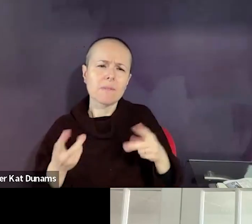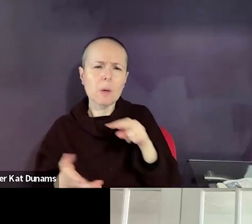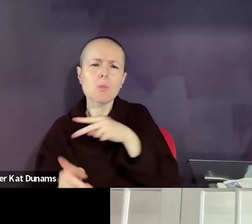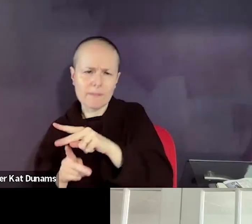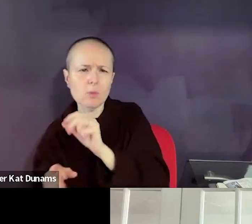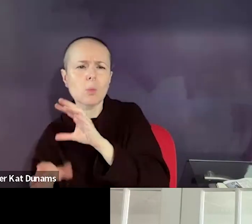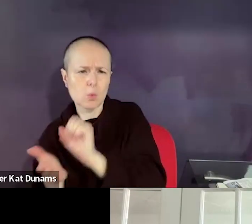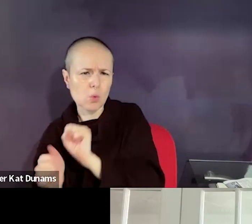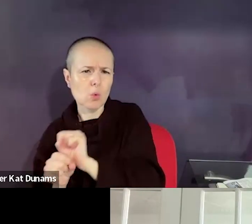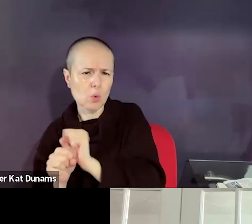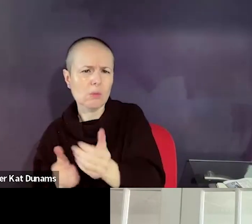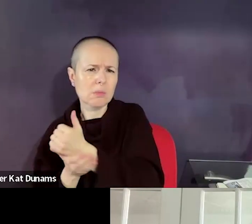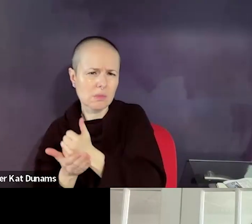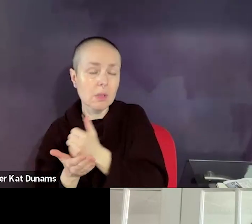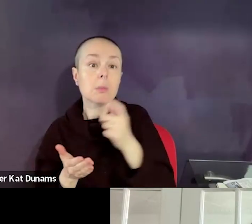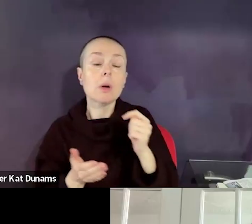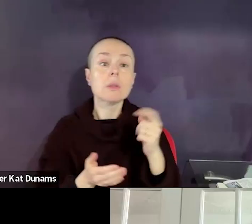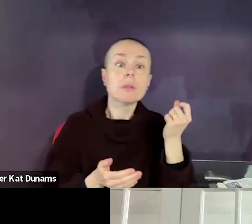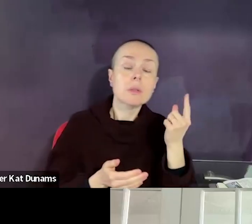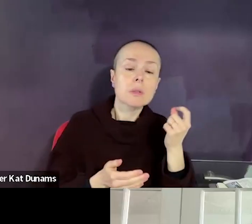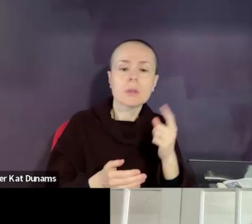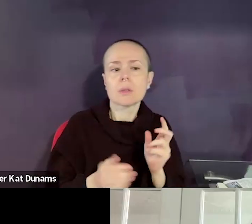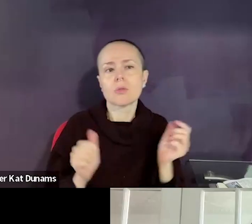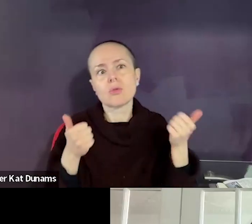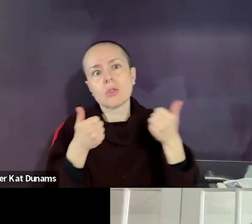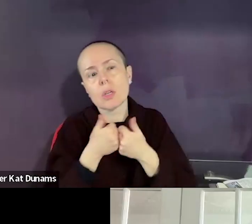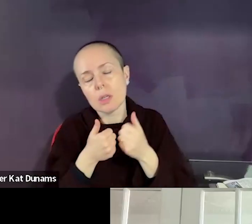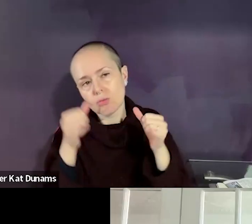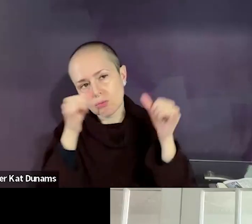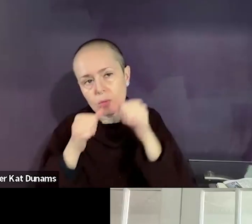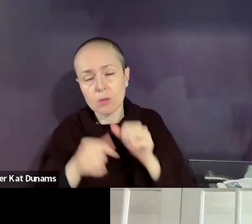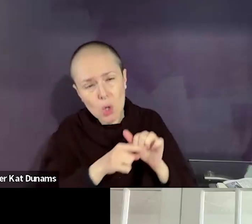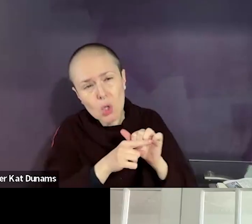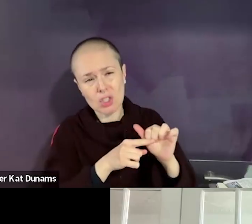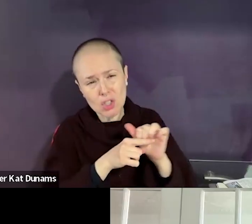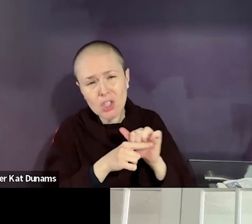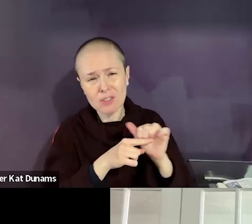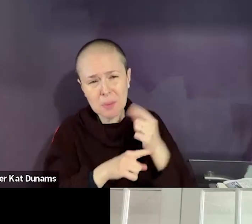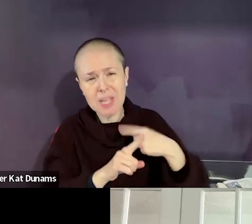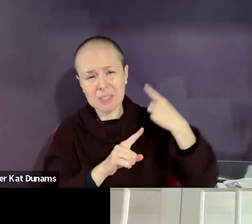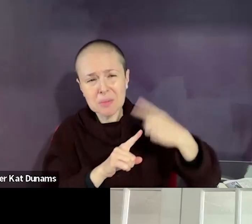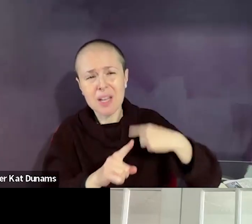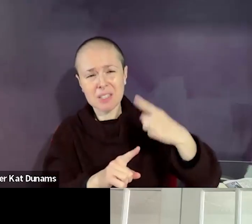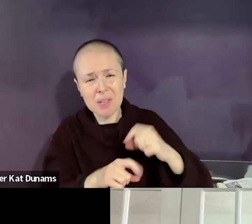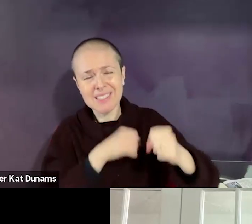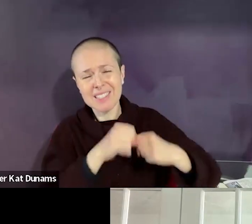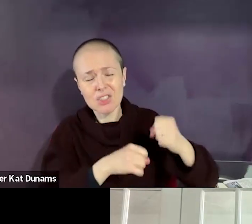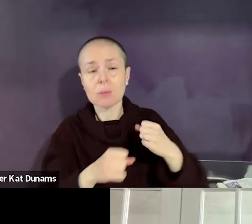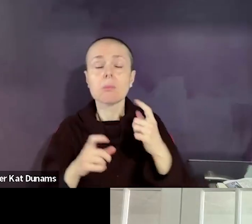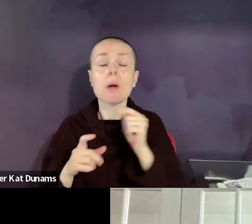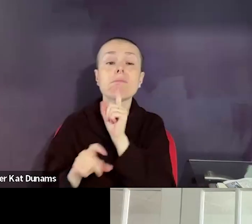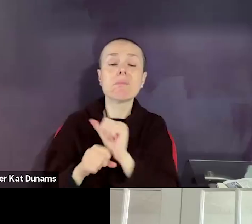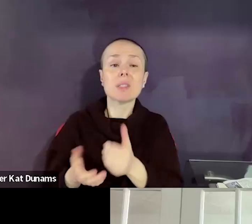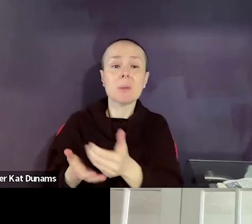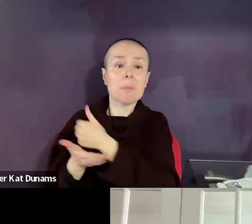incredibly difficult to literally, we could rehearse for months and years and make $300 off a performance. So the Indian